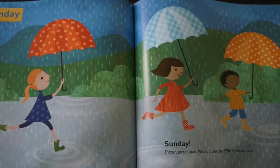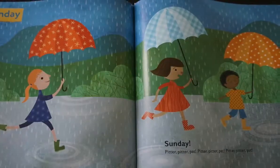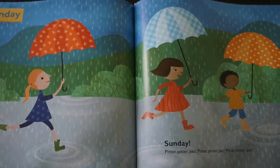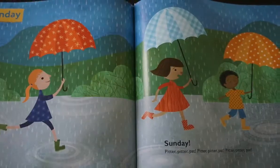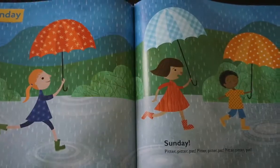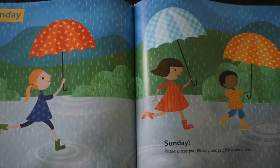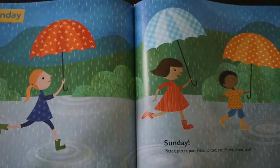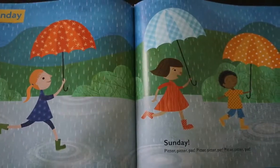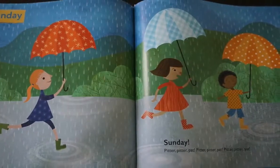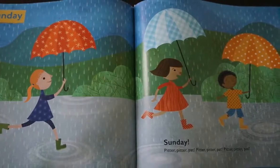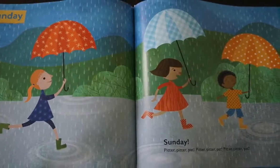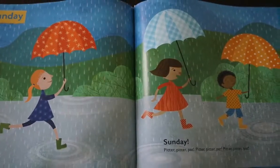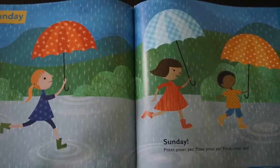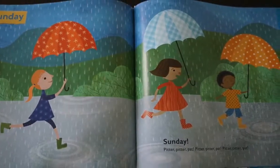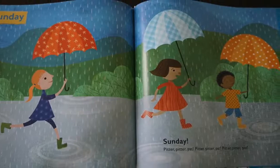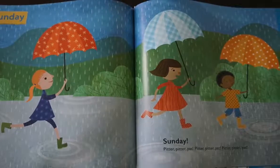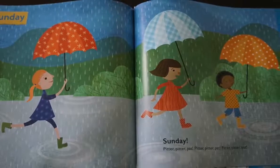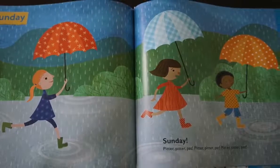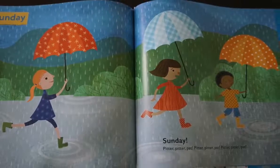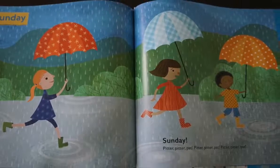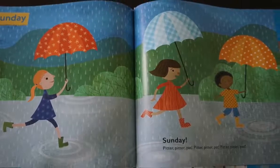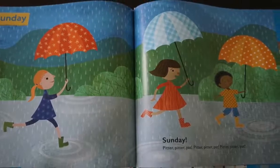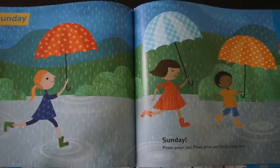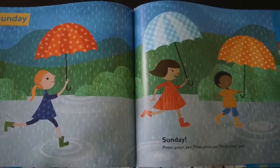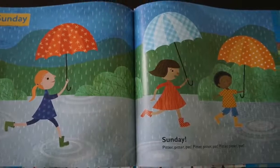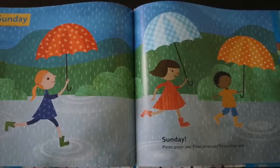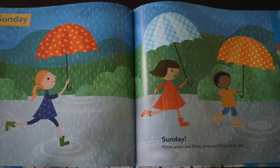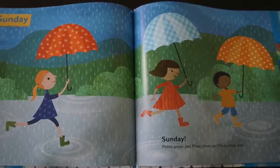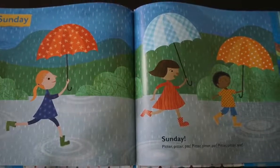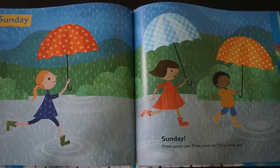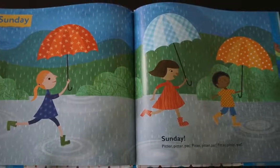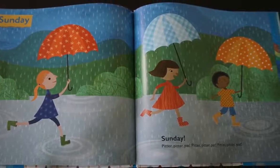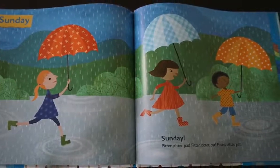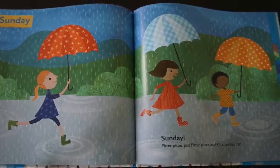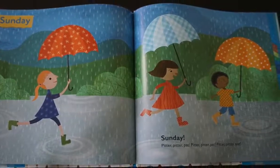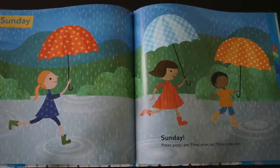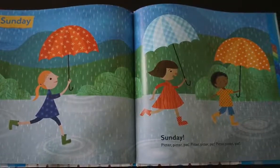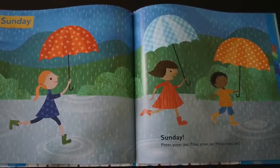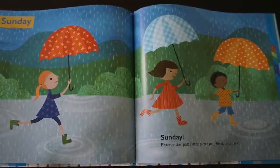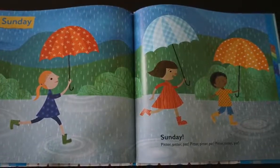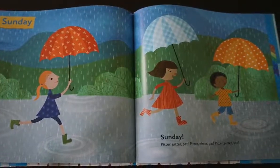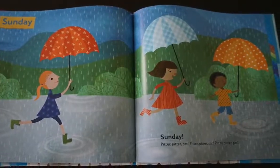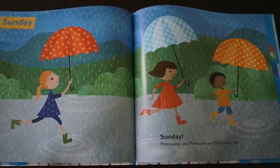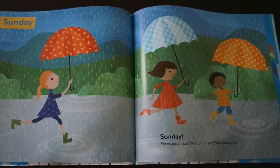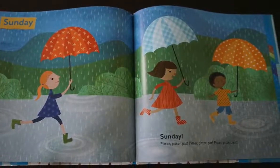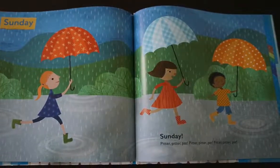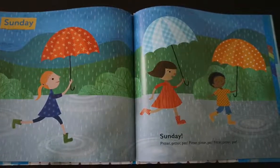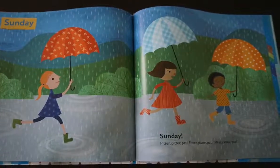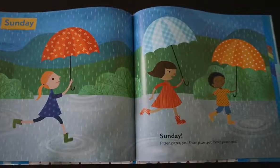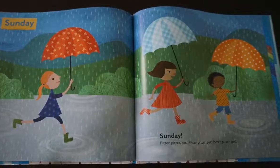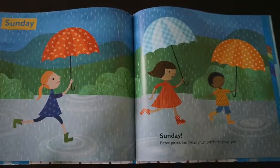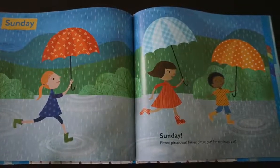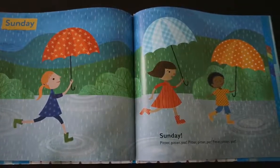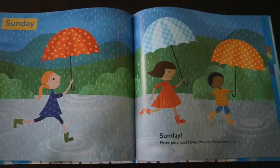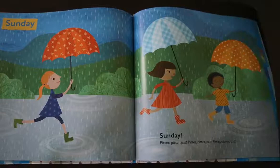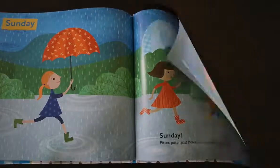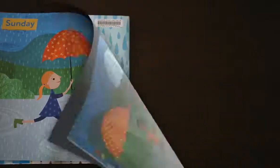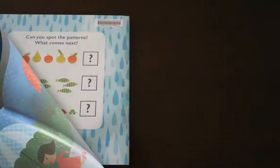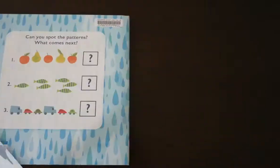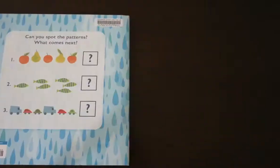Sunday. Sunday, pitter, pitter, pat. Pitter, pitter, pat. Pitter, pitter, pat.